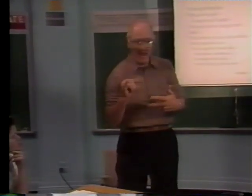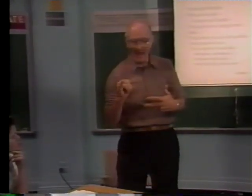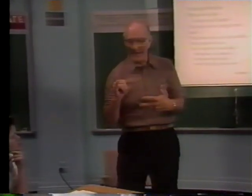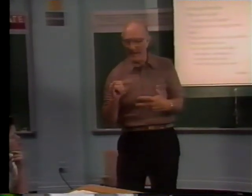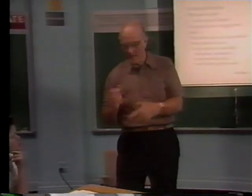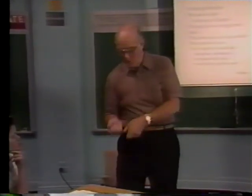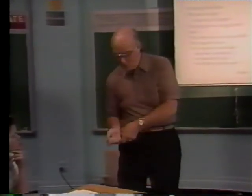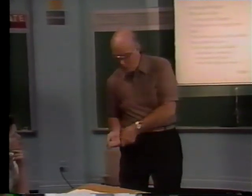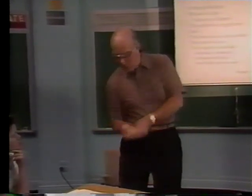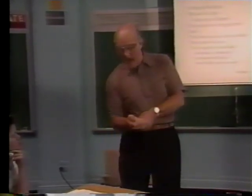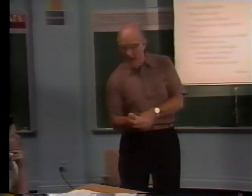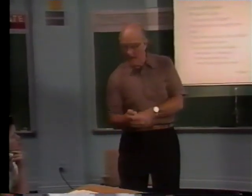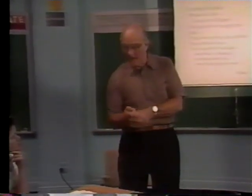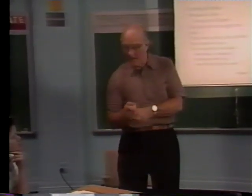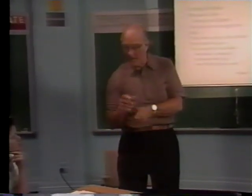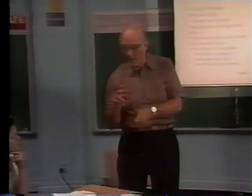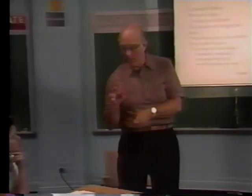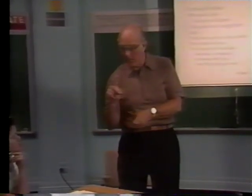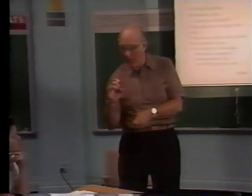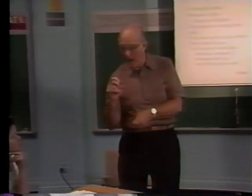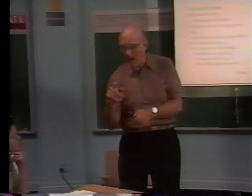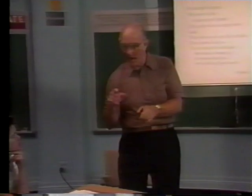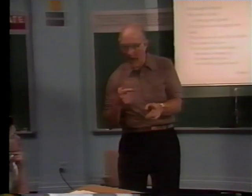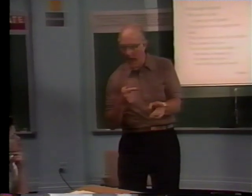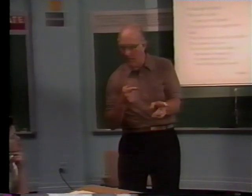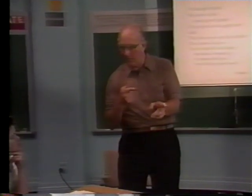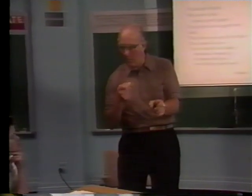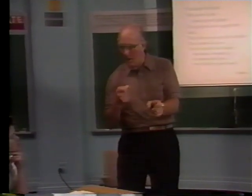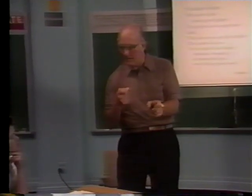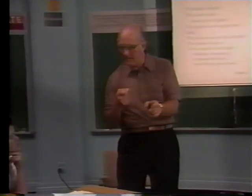They shot the pot like bullets.